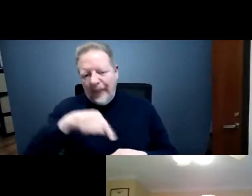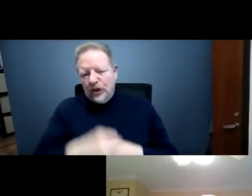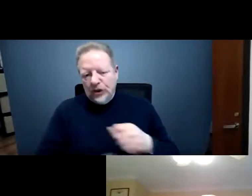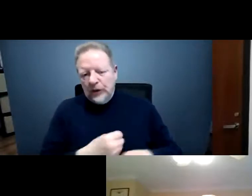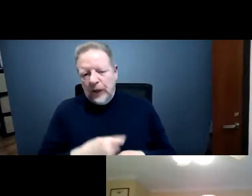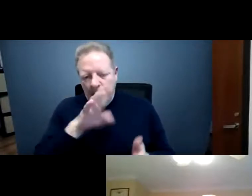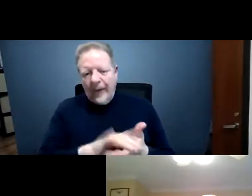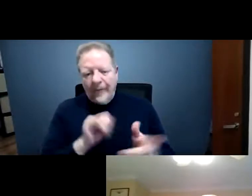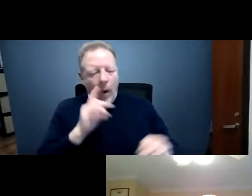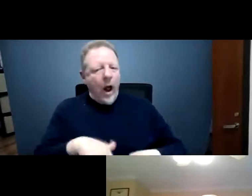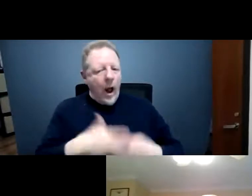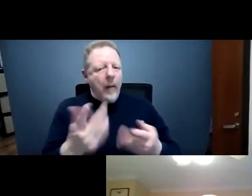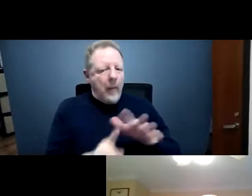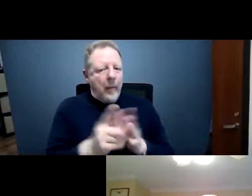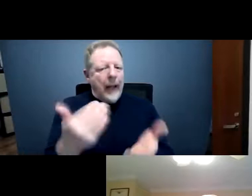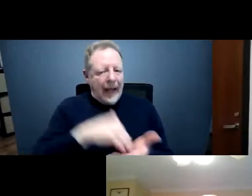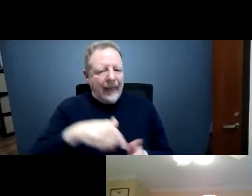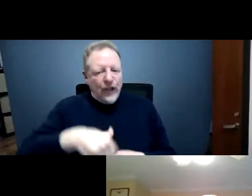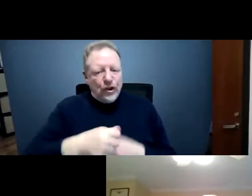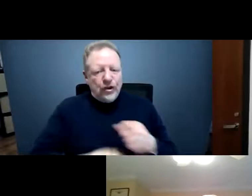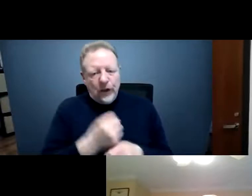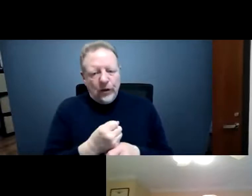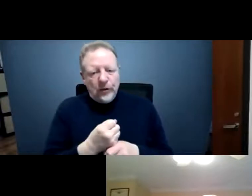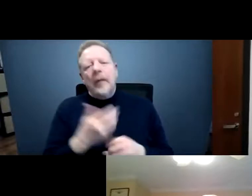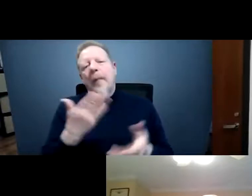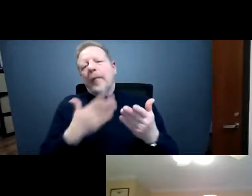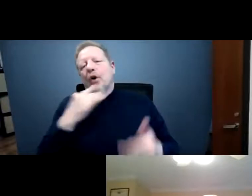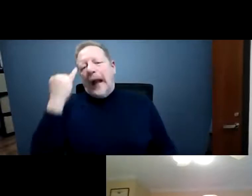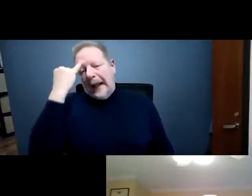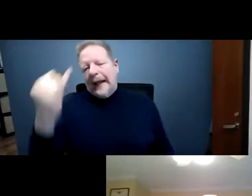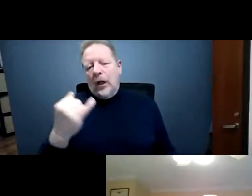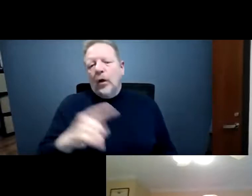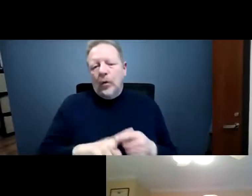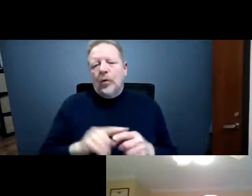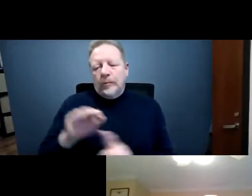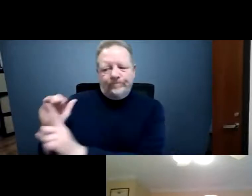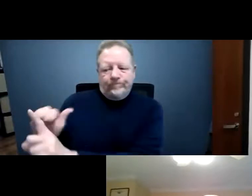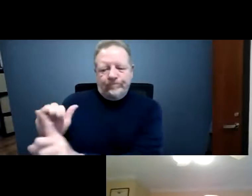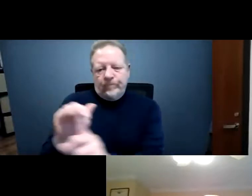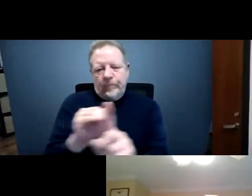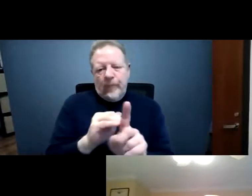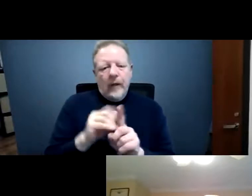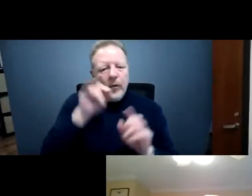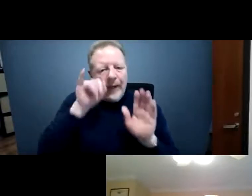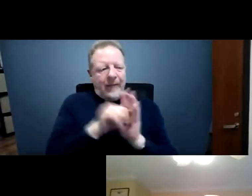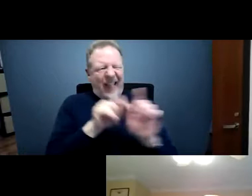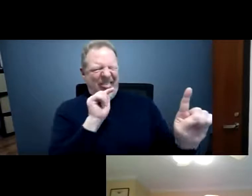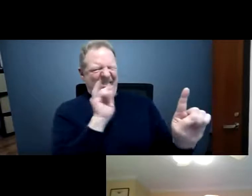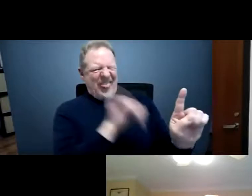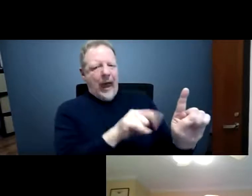again pretty soon. So it might be a good idea as a group for us to identify this bill and a few